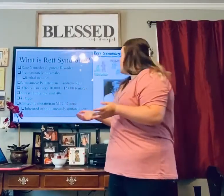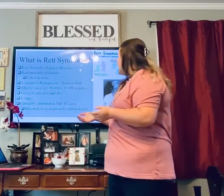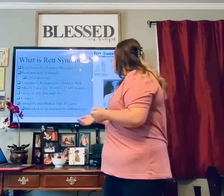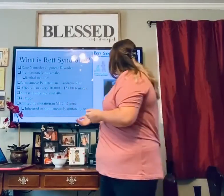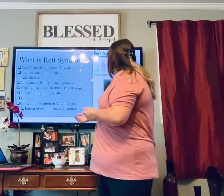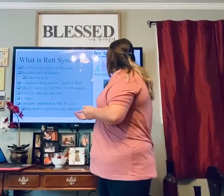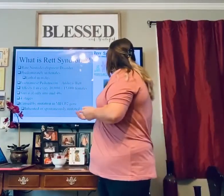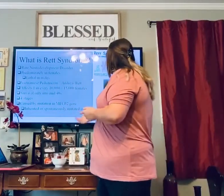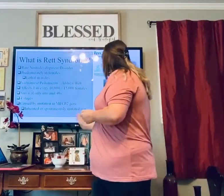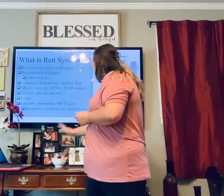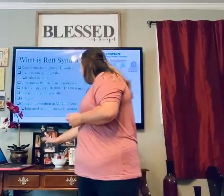transmission.